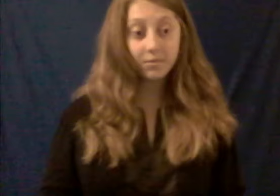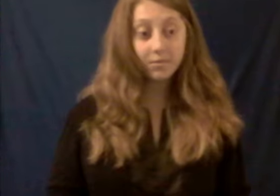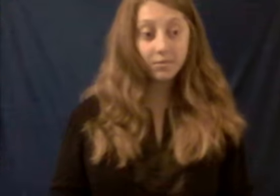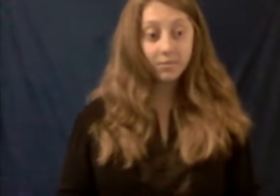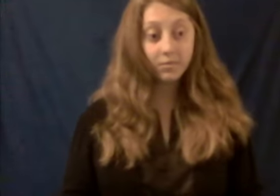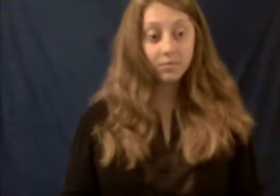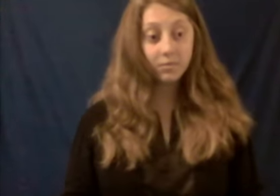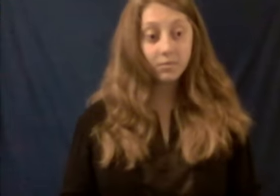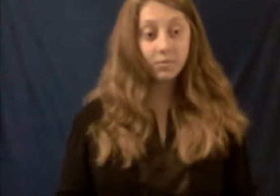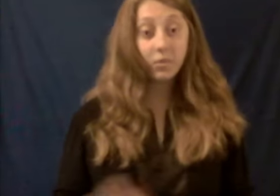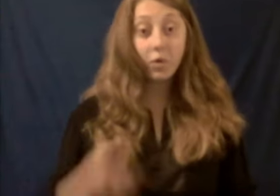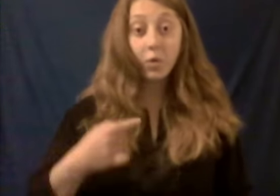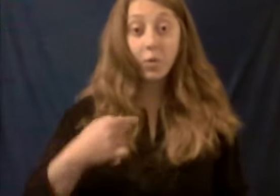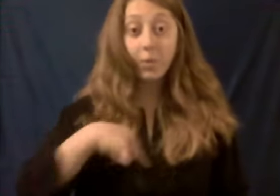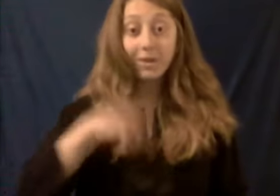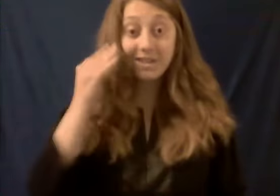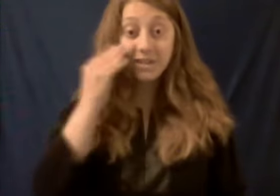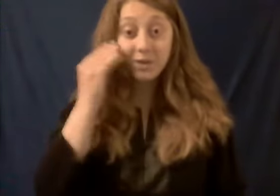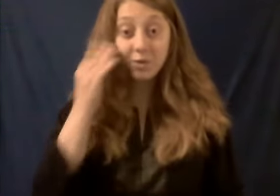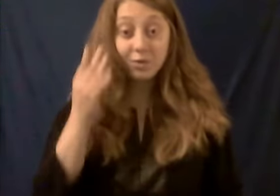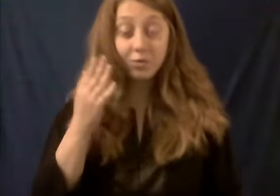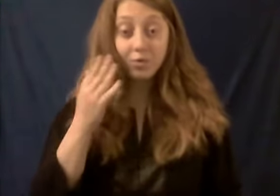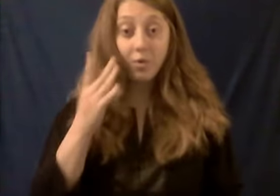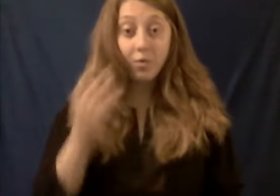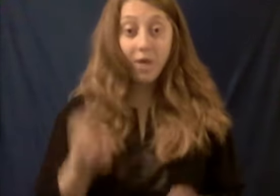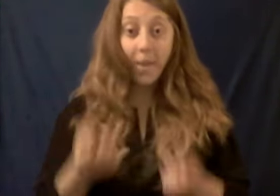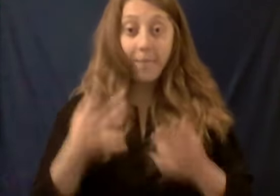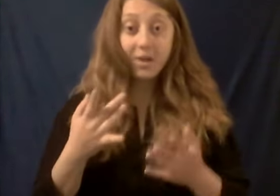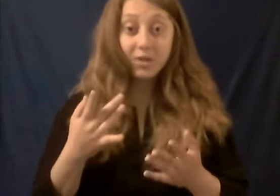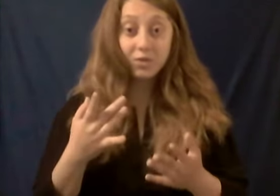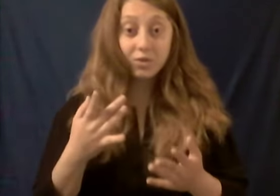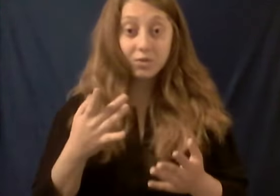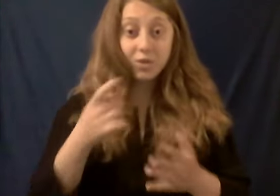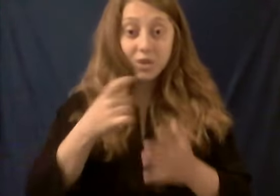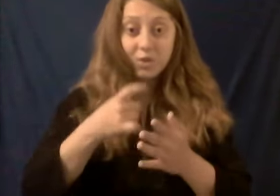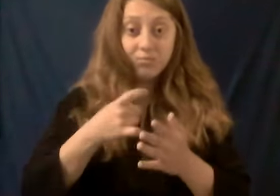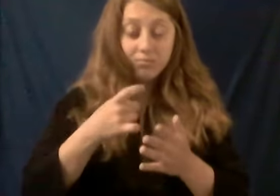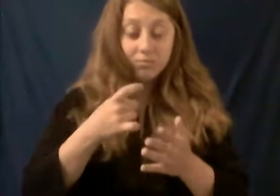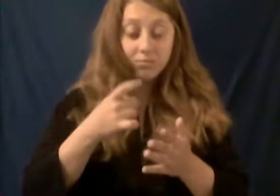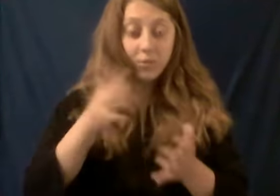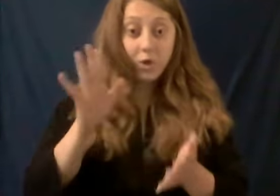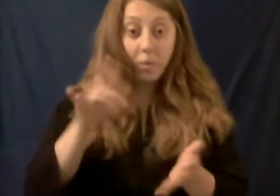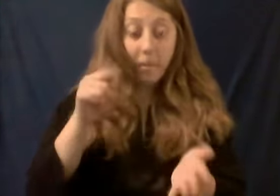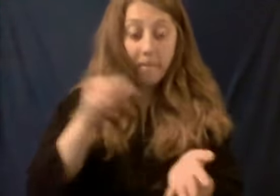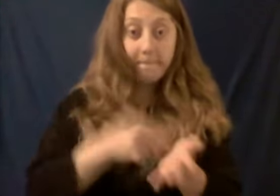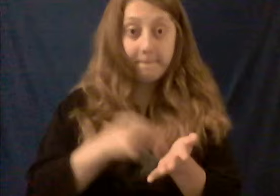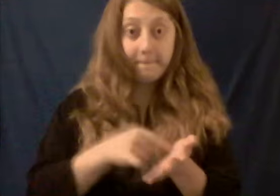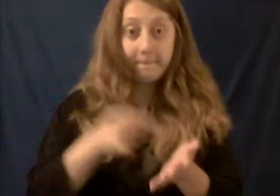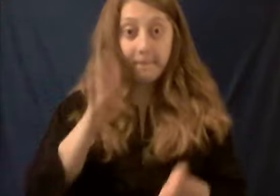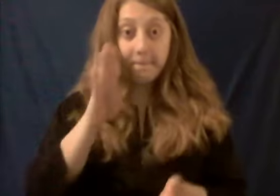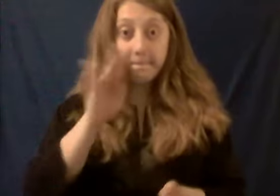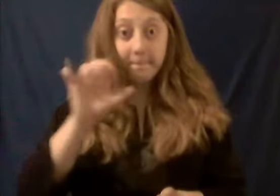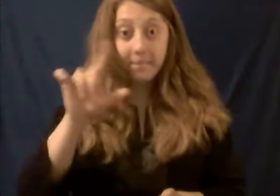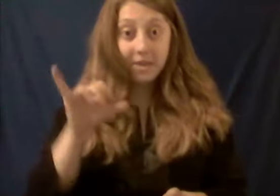We need to know some of the expenses just to make sure to see how much you qualify. So, with your husband being sick, does